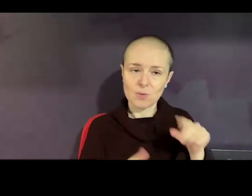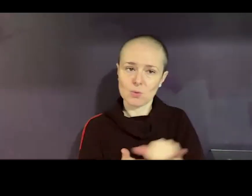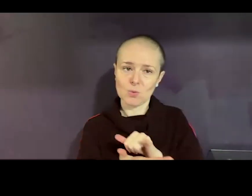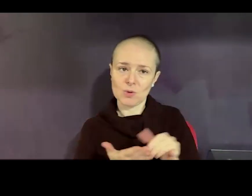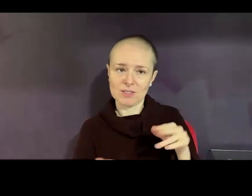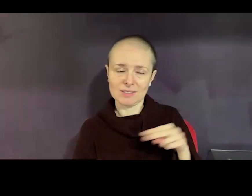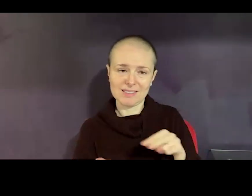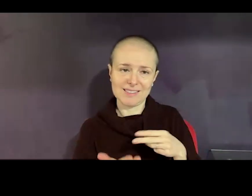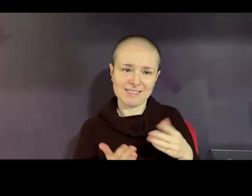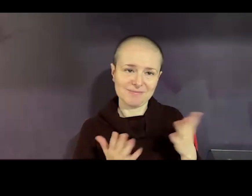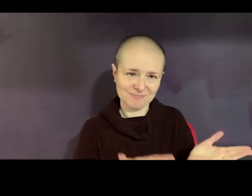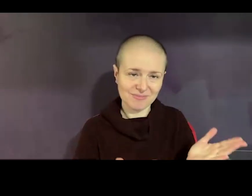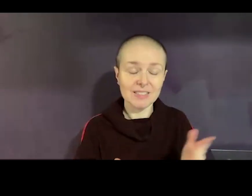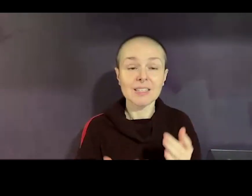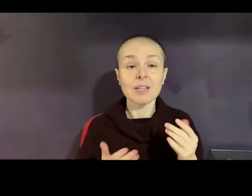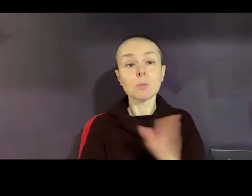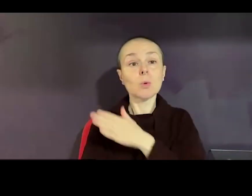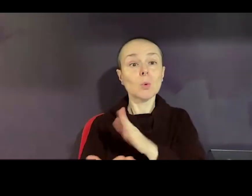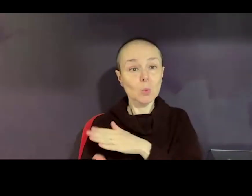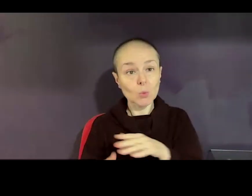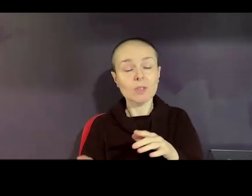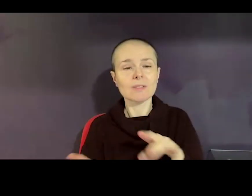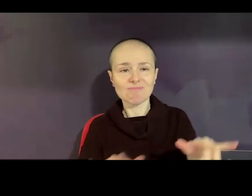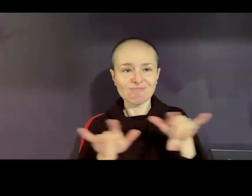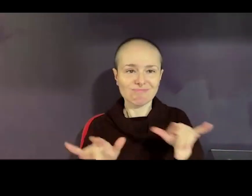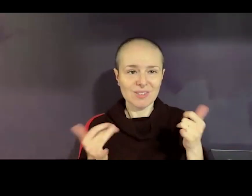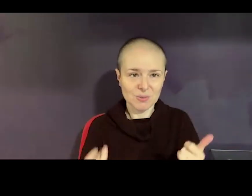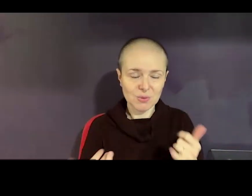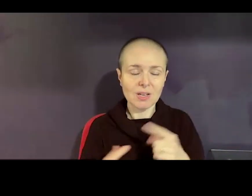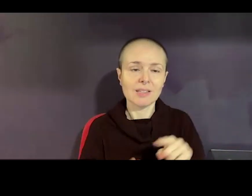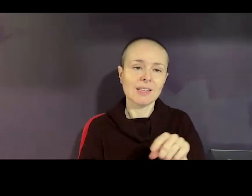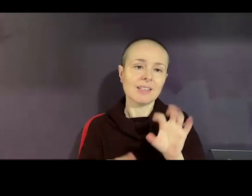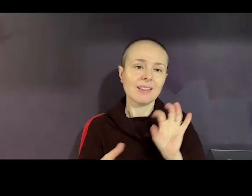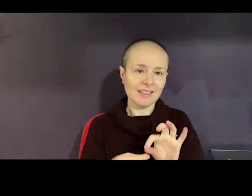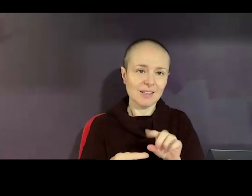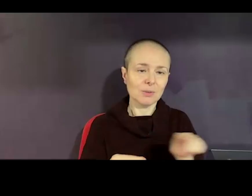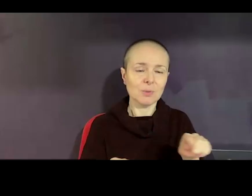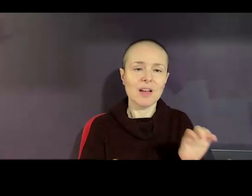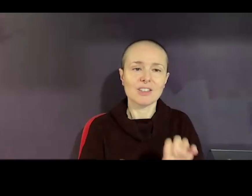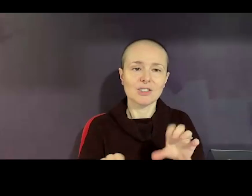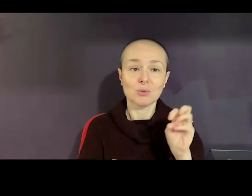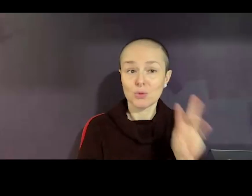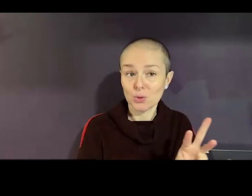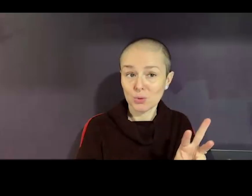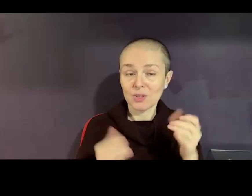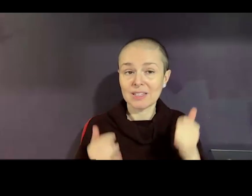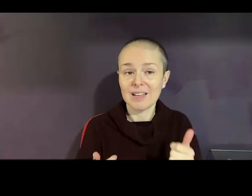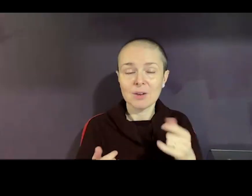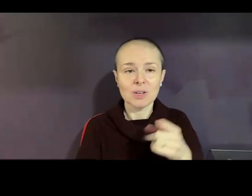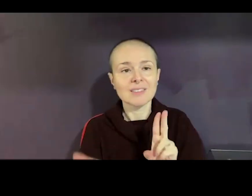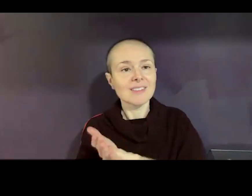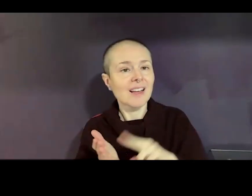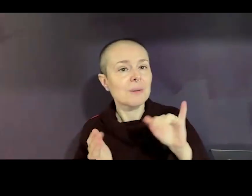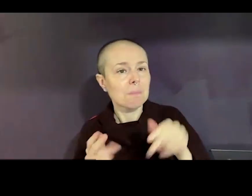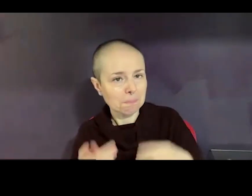some music and we're going to drop the link for the Action Crew in the chat. And I'm going to invite people to sign up for the Action